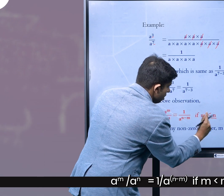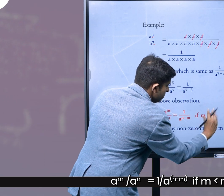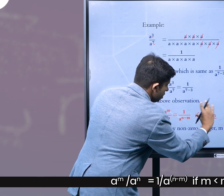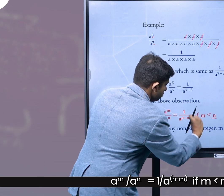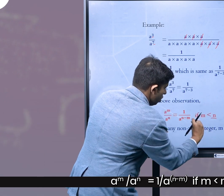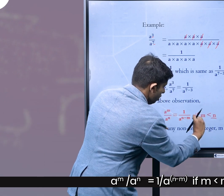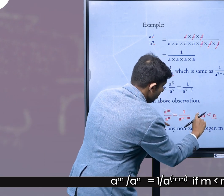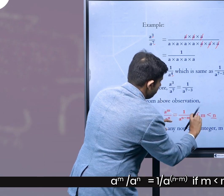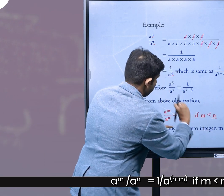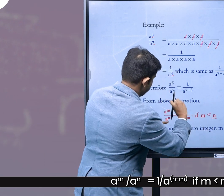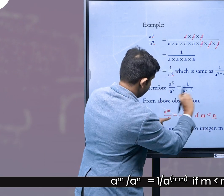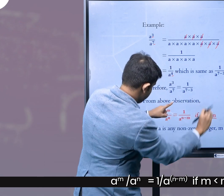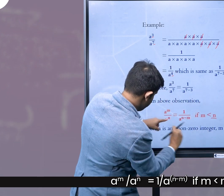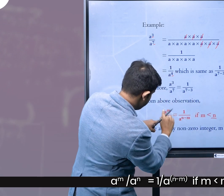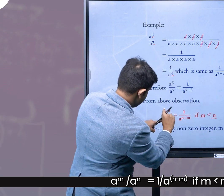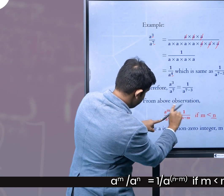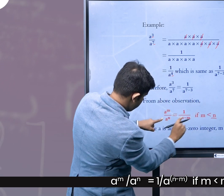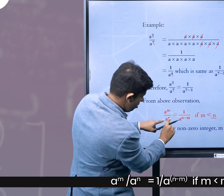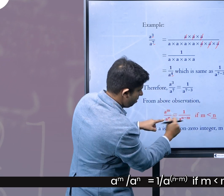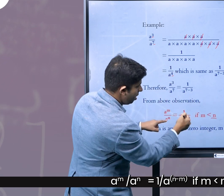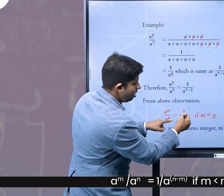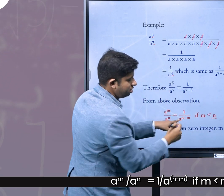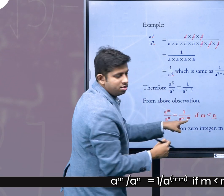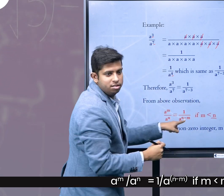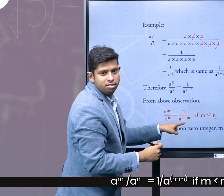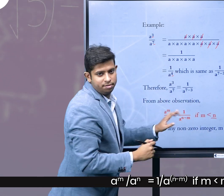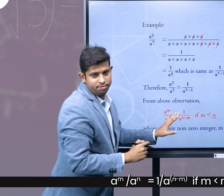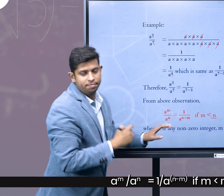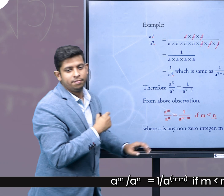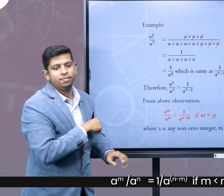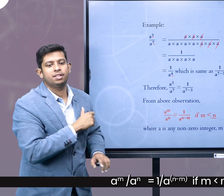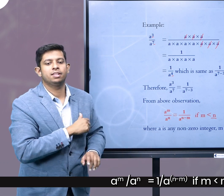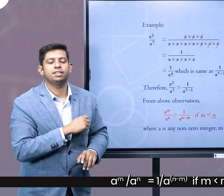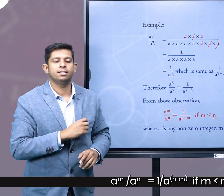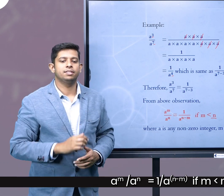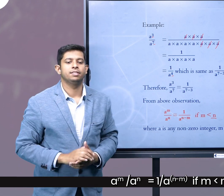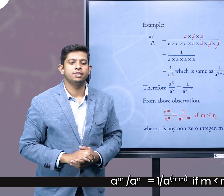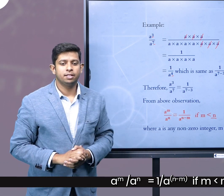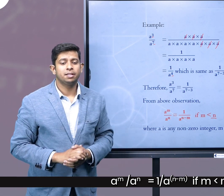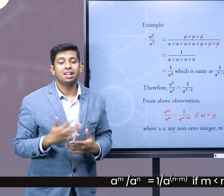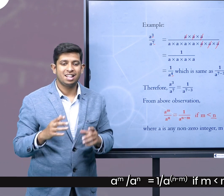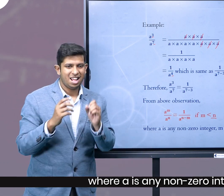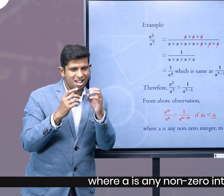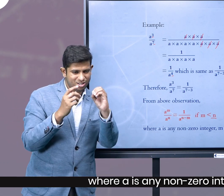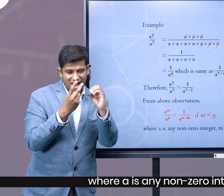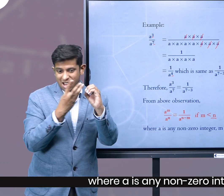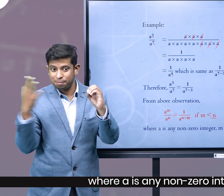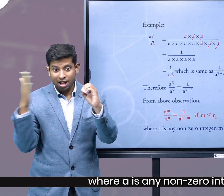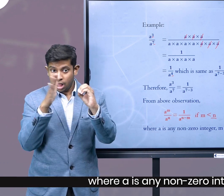minus m, 1 by a to the power of n minus m if m is greater than n, where a is any